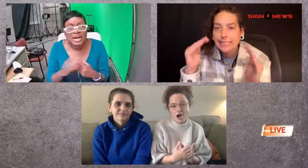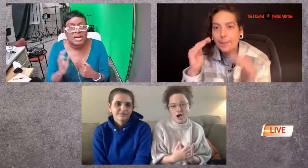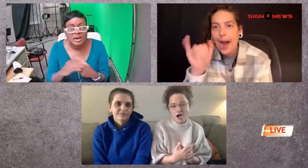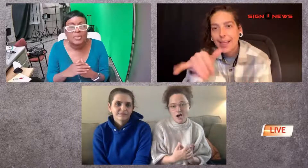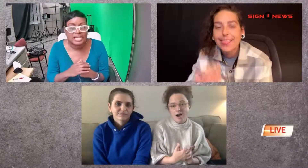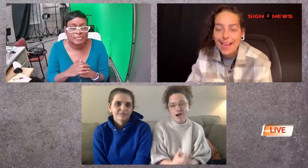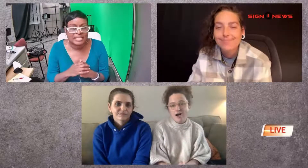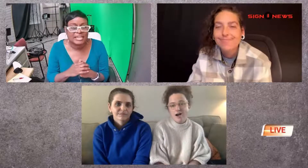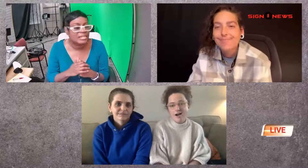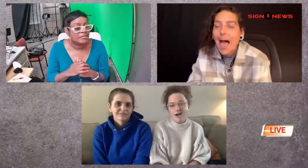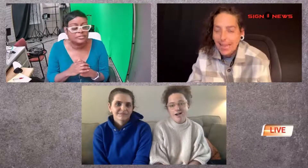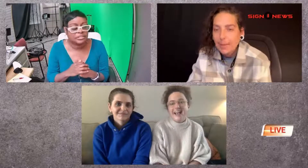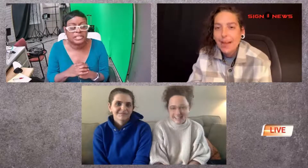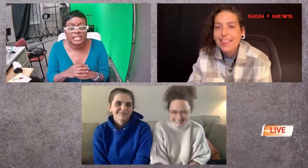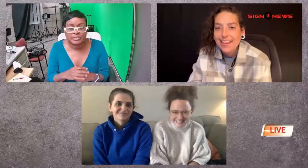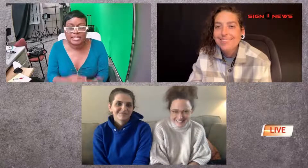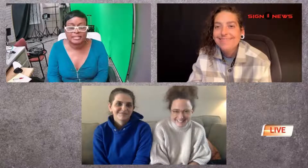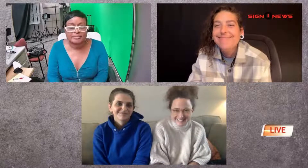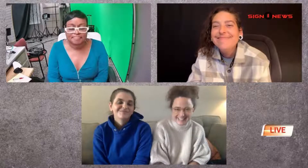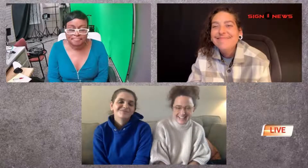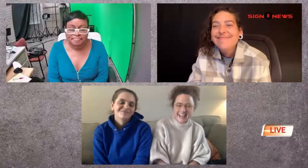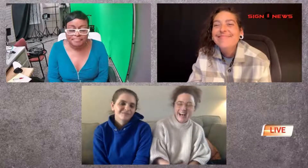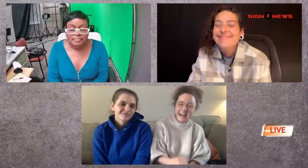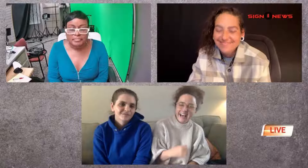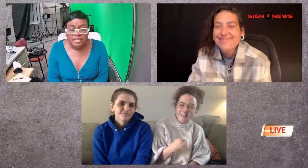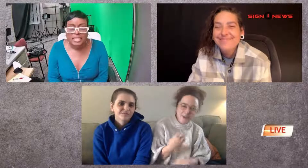Oh, I expect that. Yeah, for sure. I expect that.